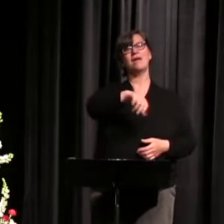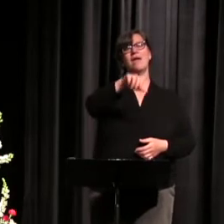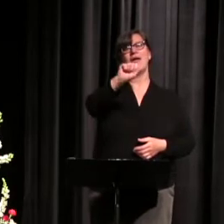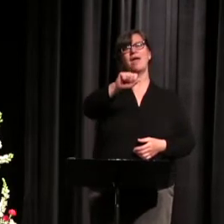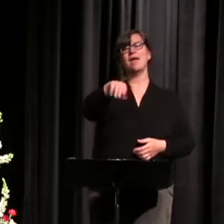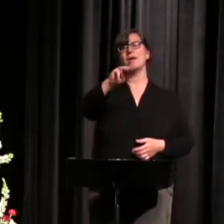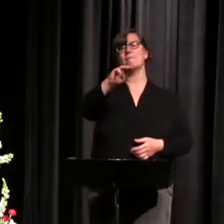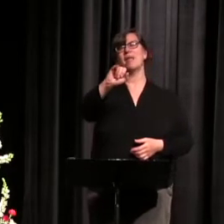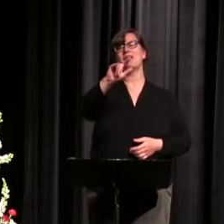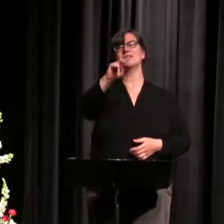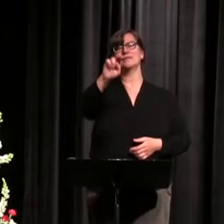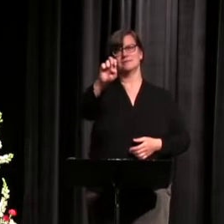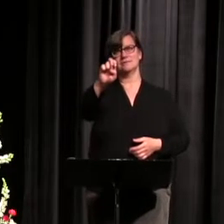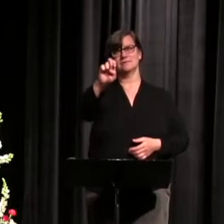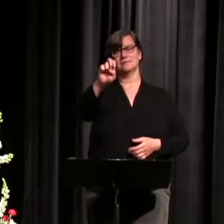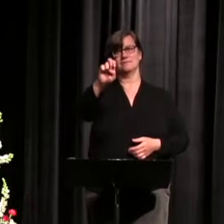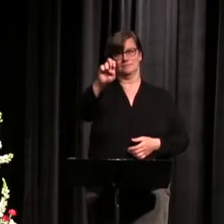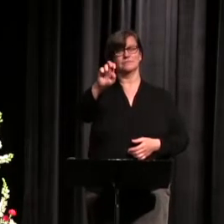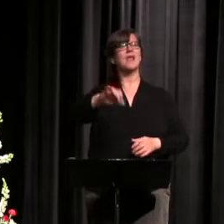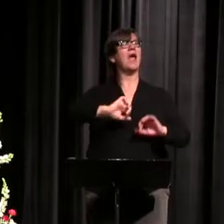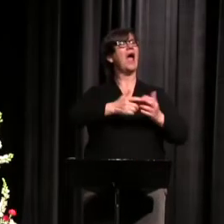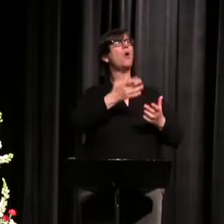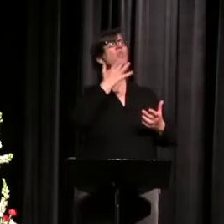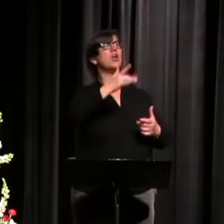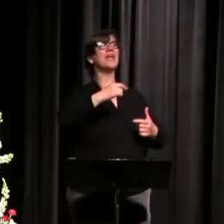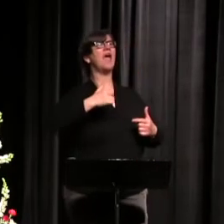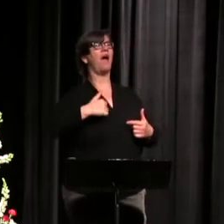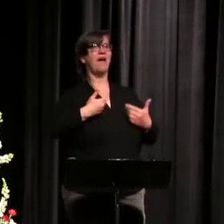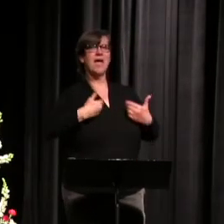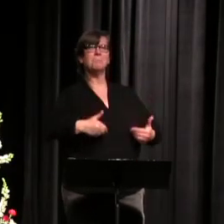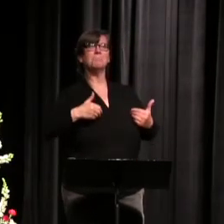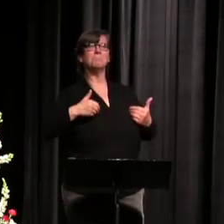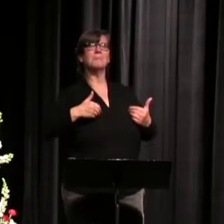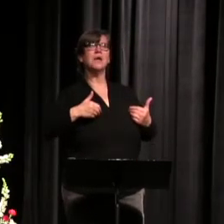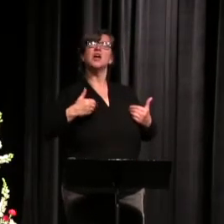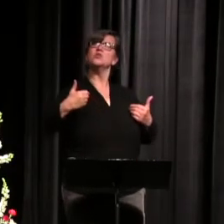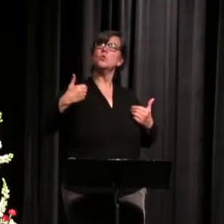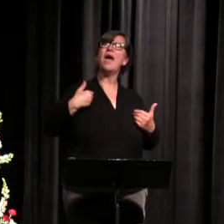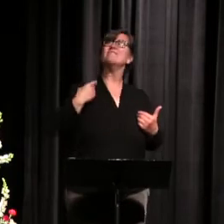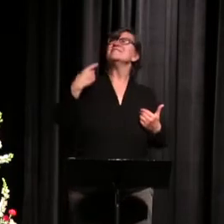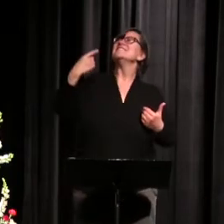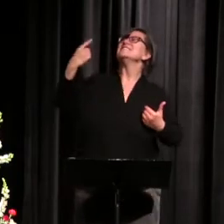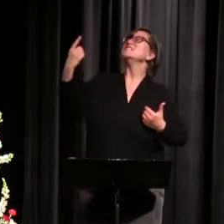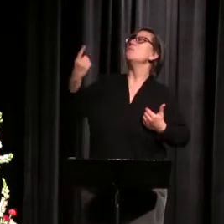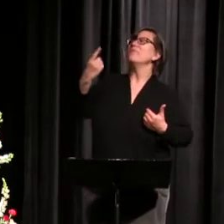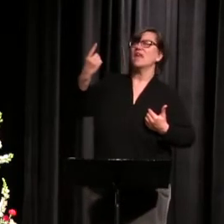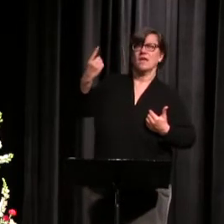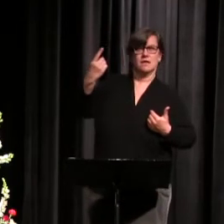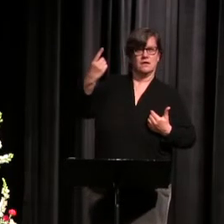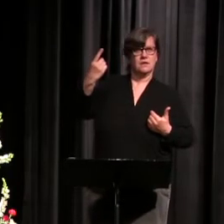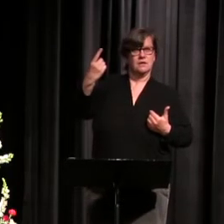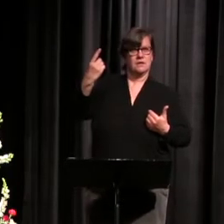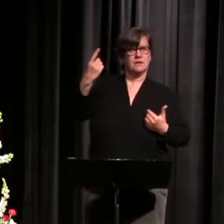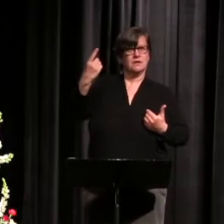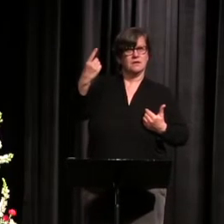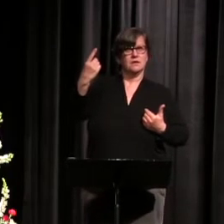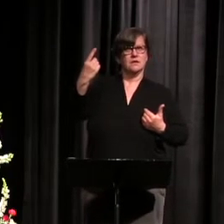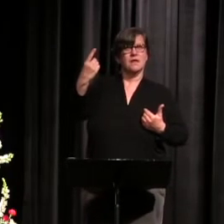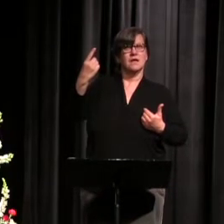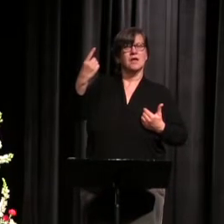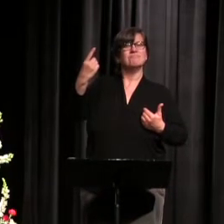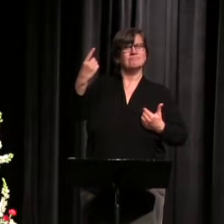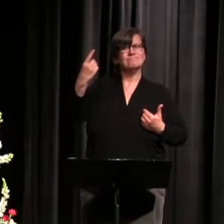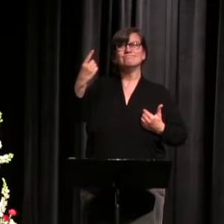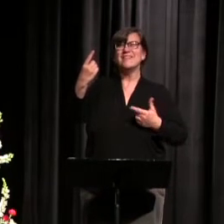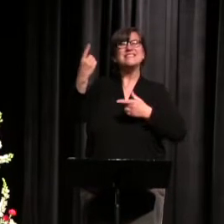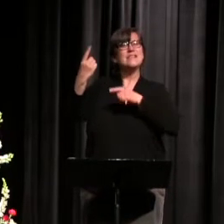class. How lucky I am to have something that makes saying goodbye so